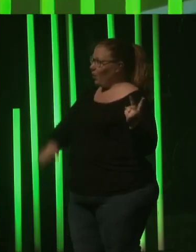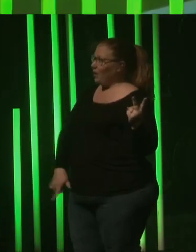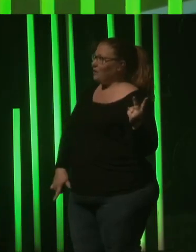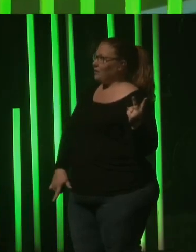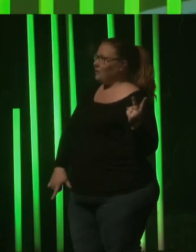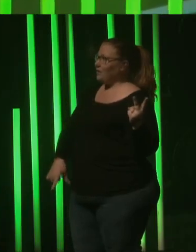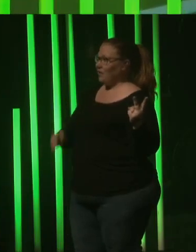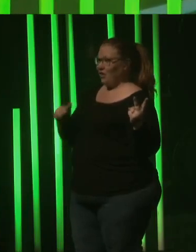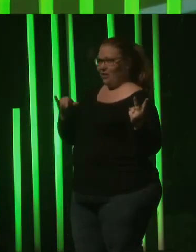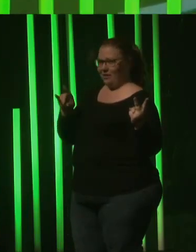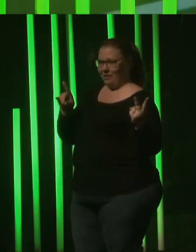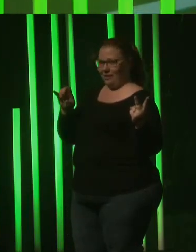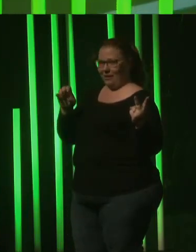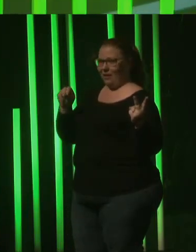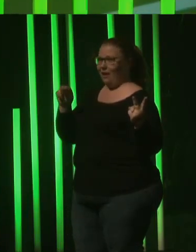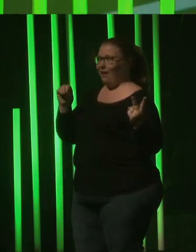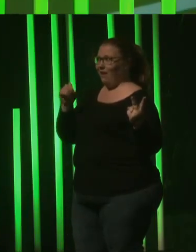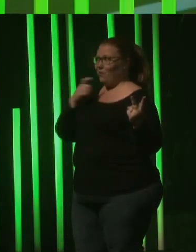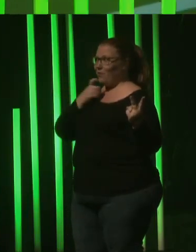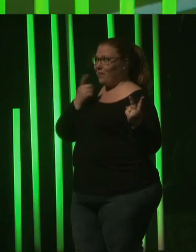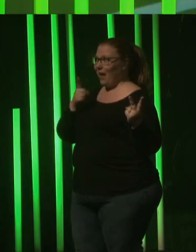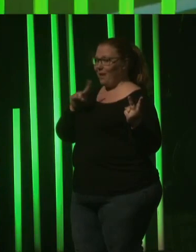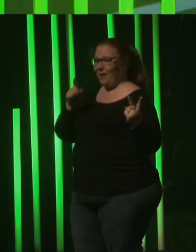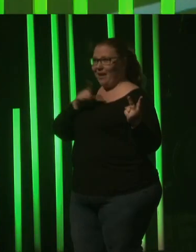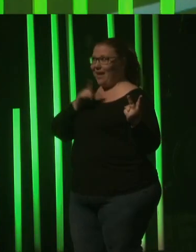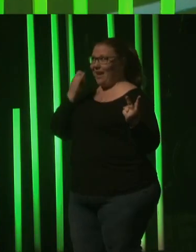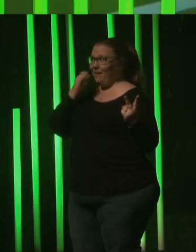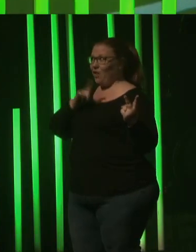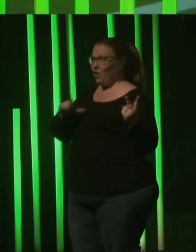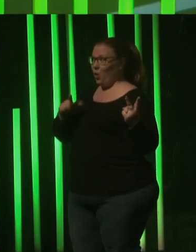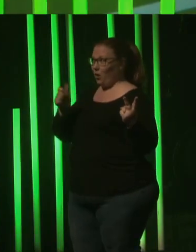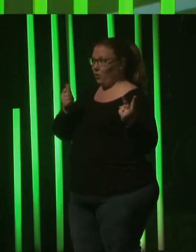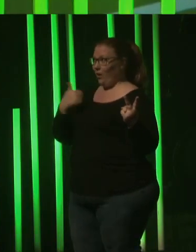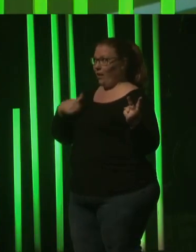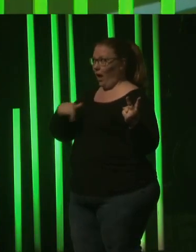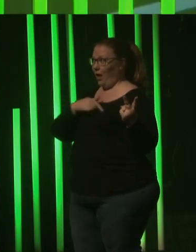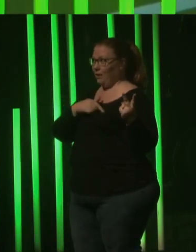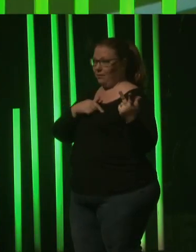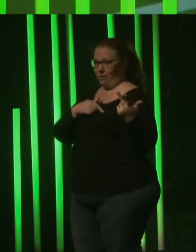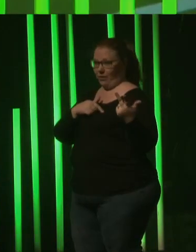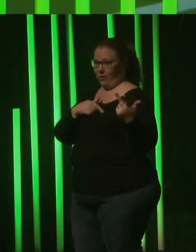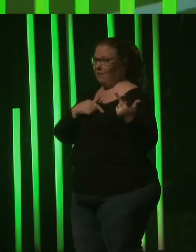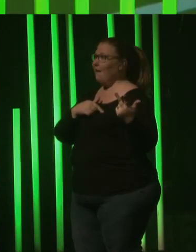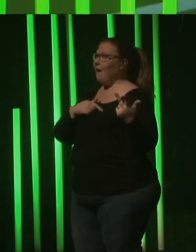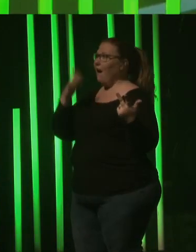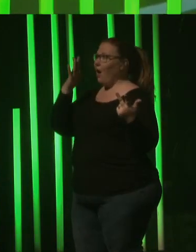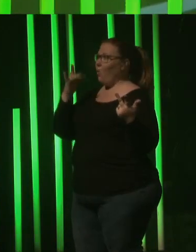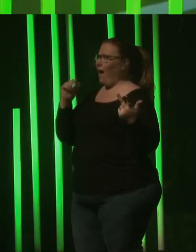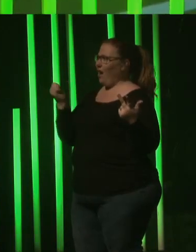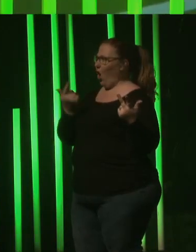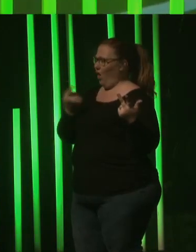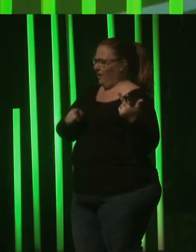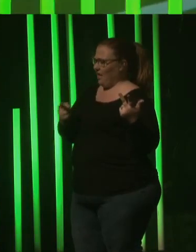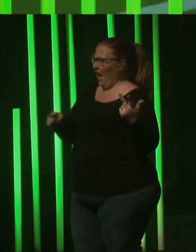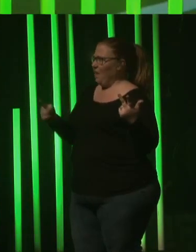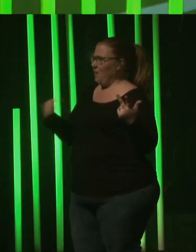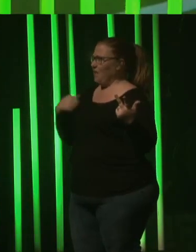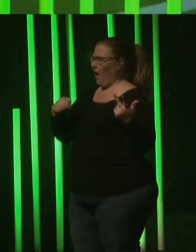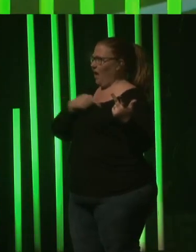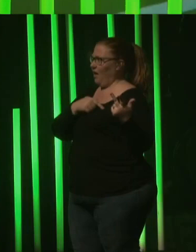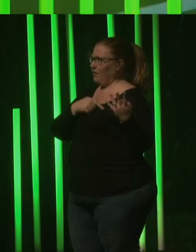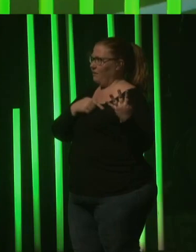Lord, Gideon replied. But if the Lord is with us, three. Why has all this happened to